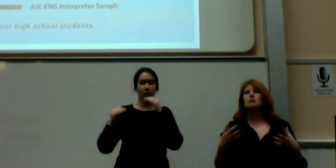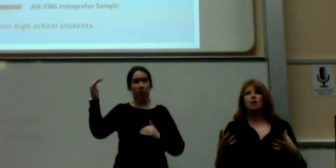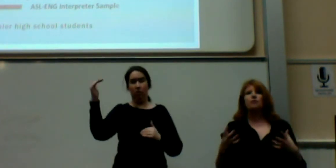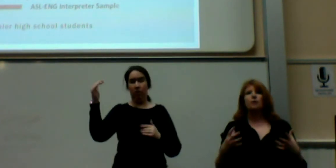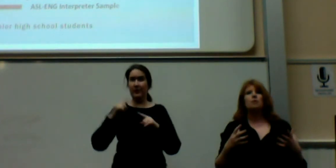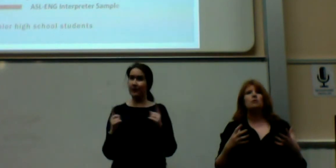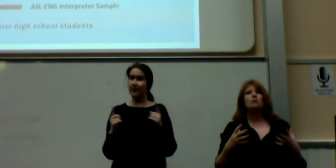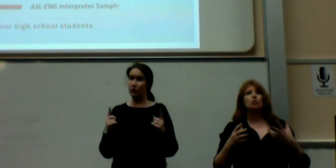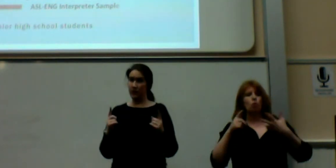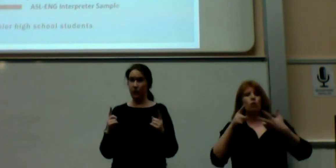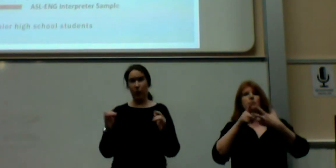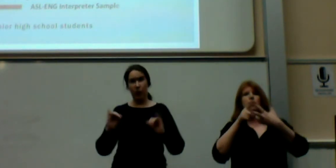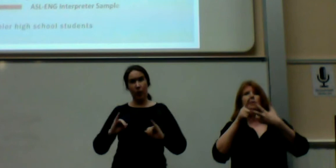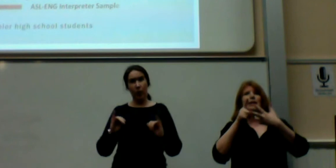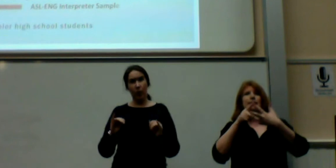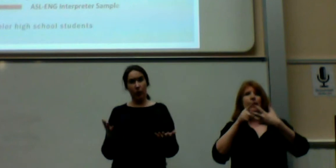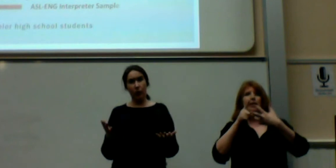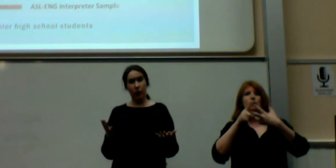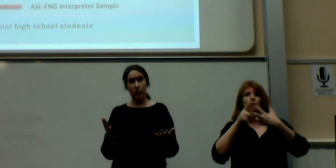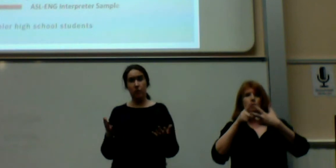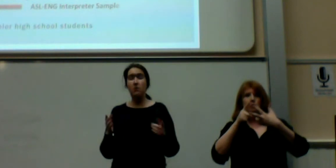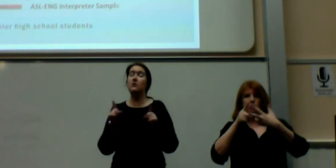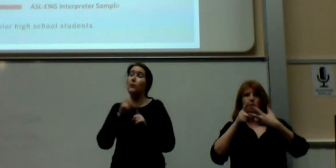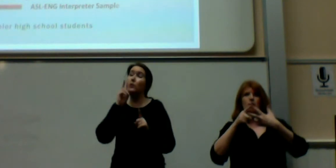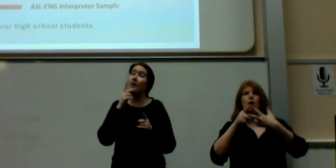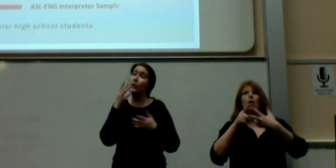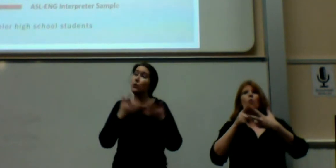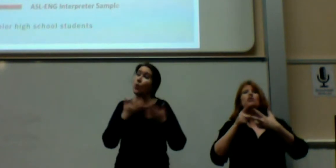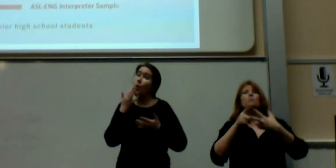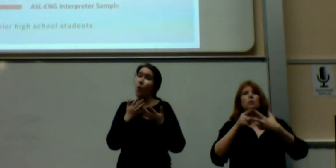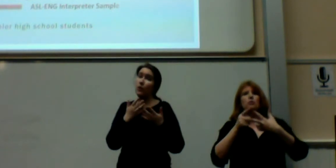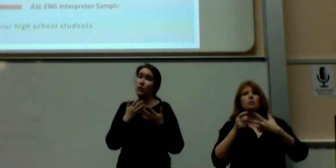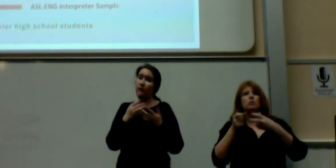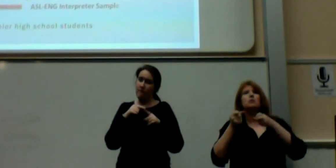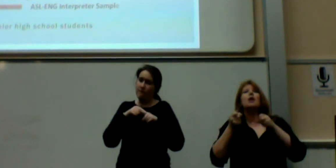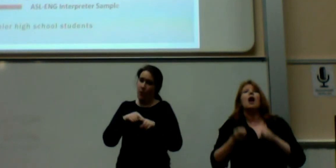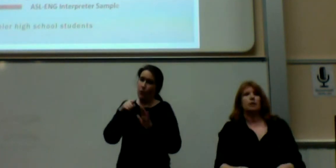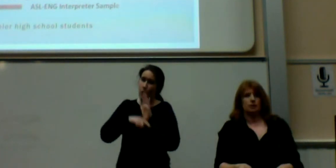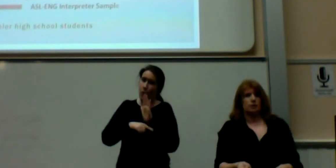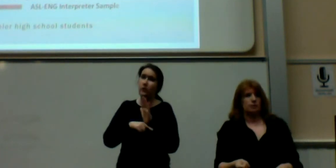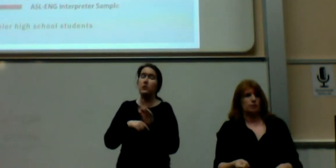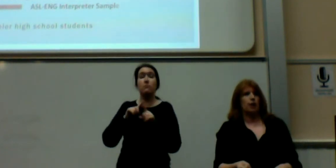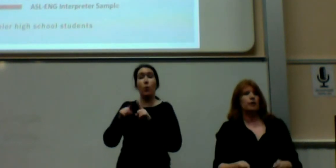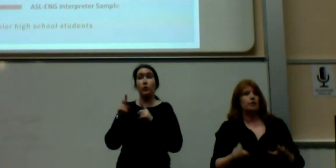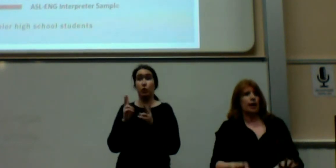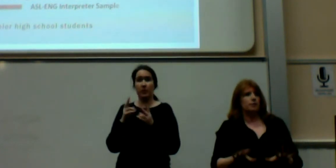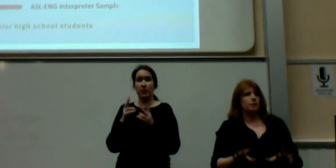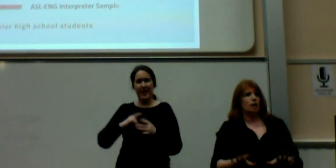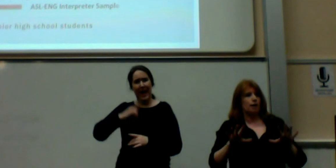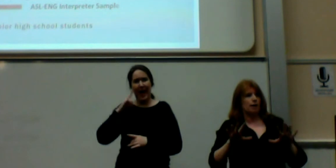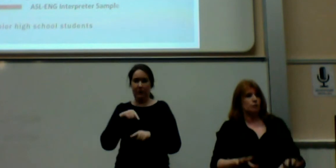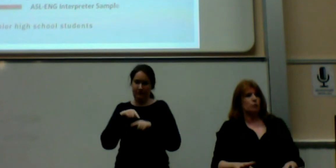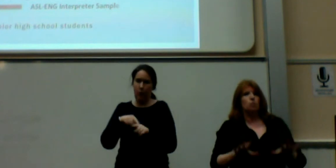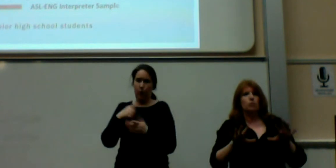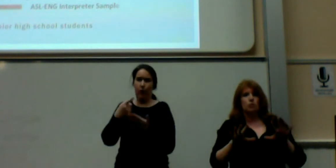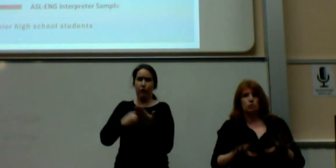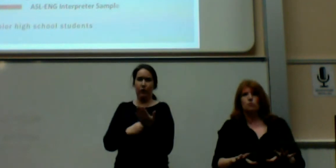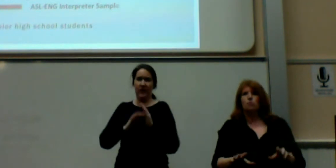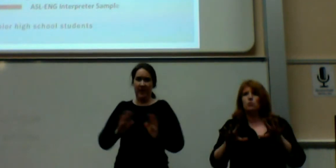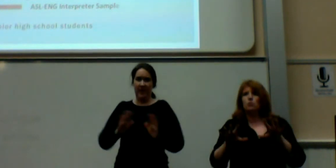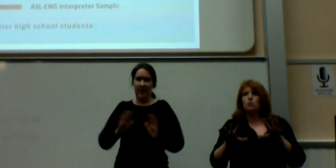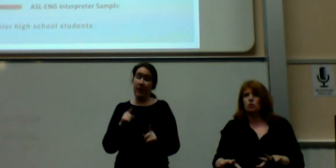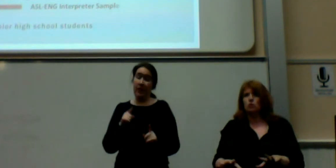And as you can see from these scores, their maintaining norm score was the most dominant, right? That's the